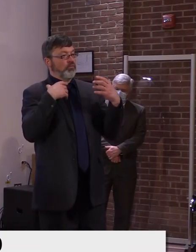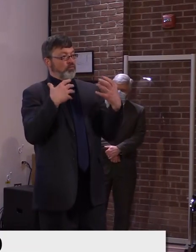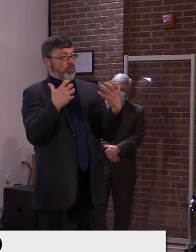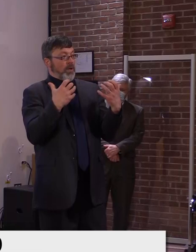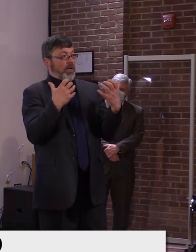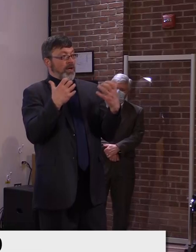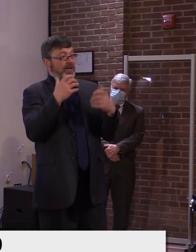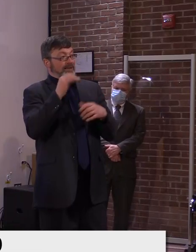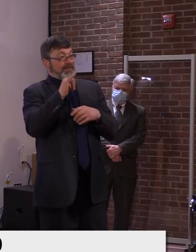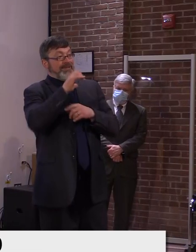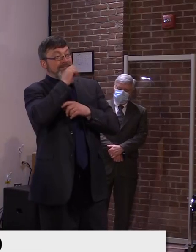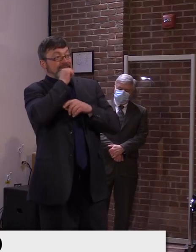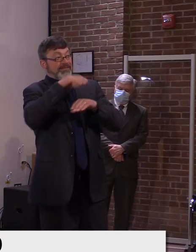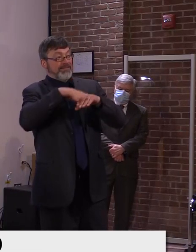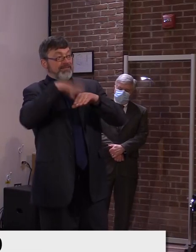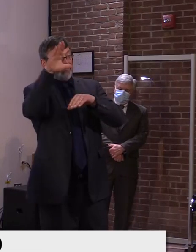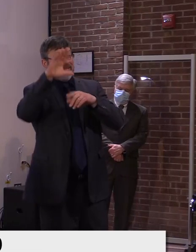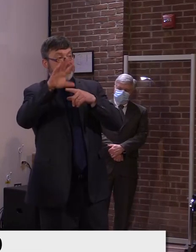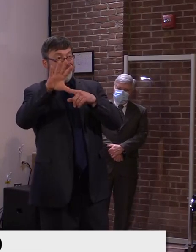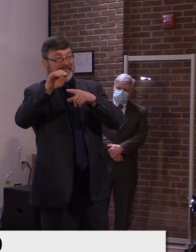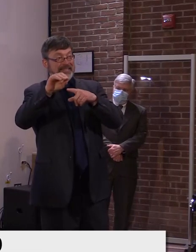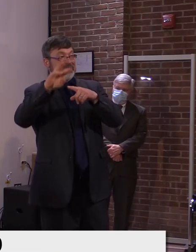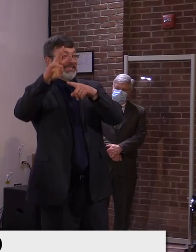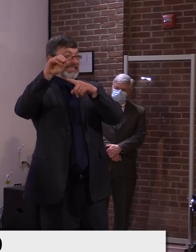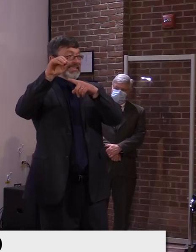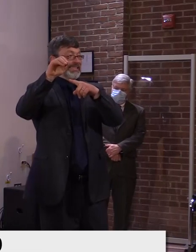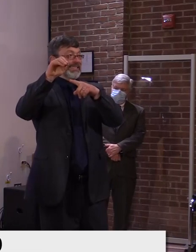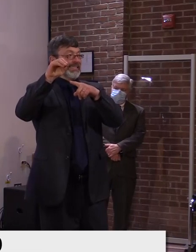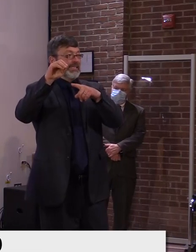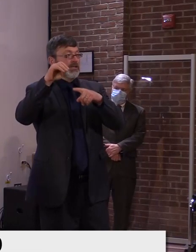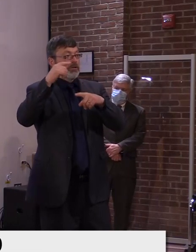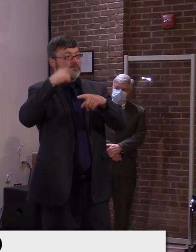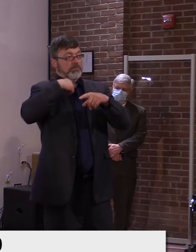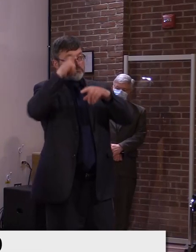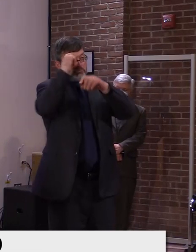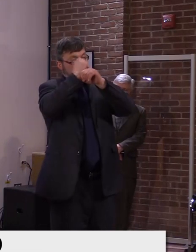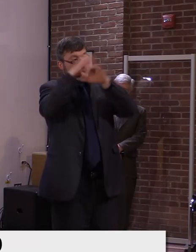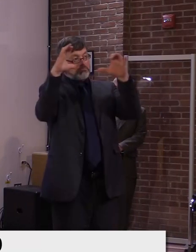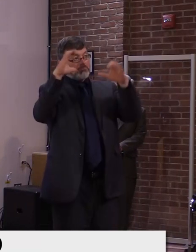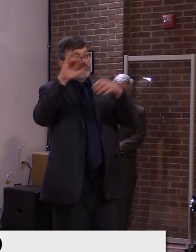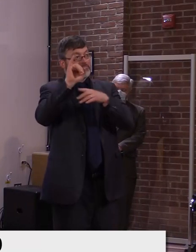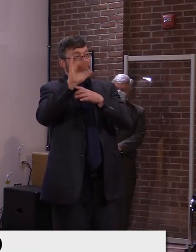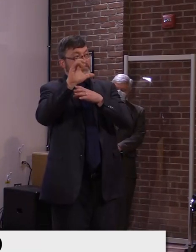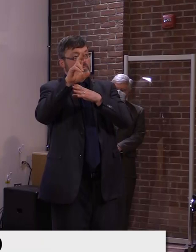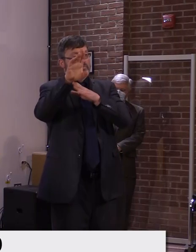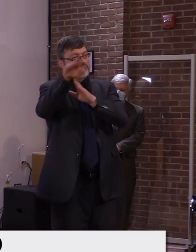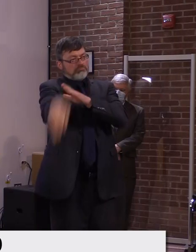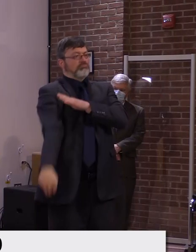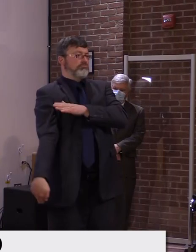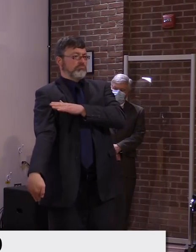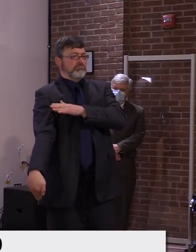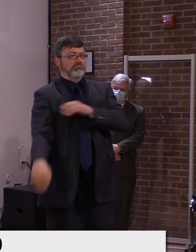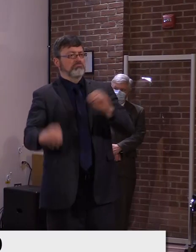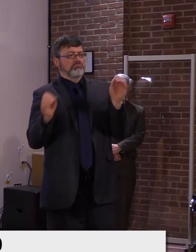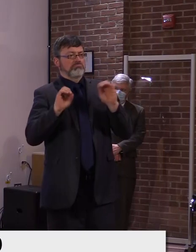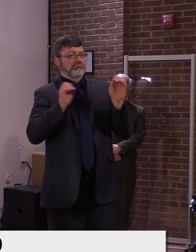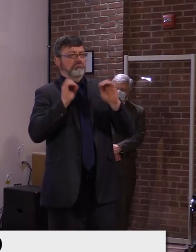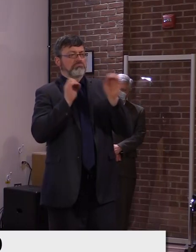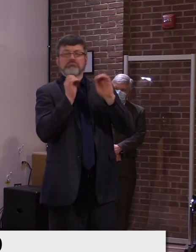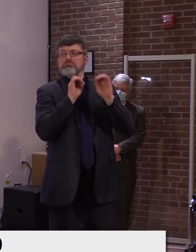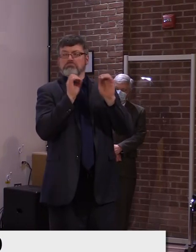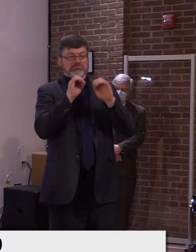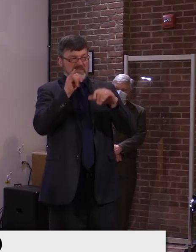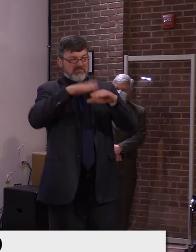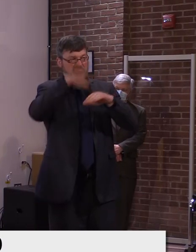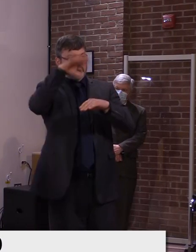and in their 60s, that we expect to see the cases go down. And that's because those are the age groups that are making up the majority